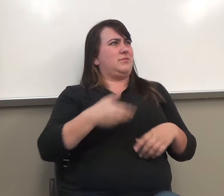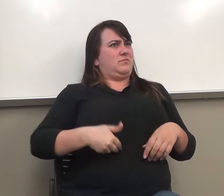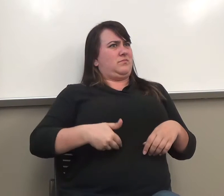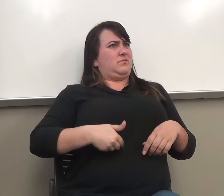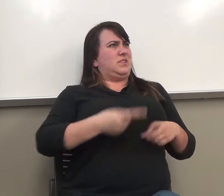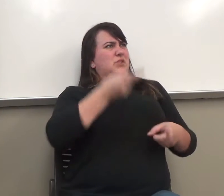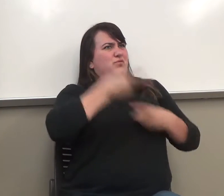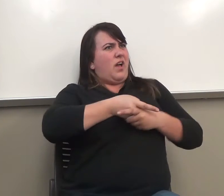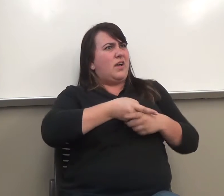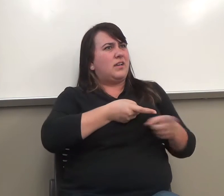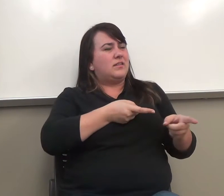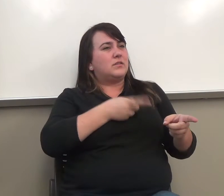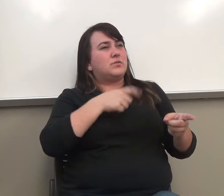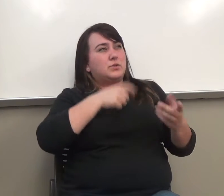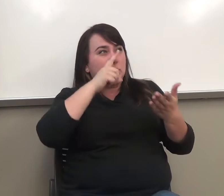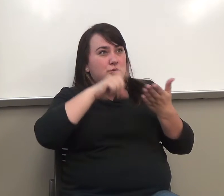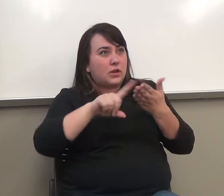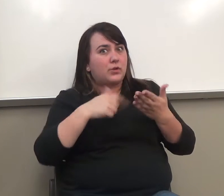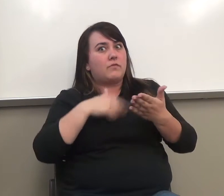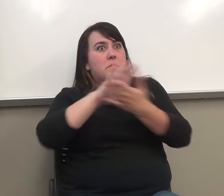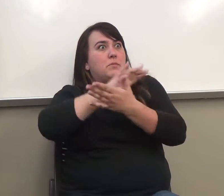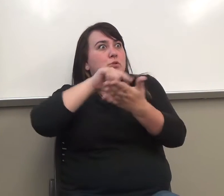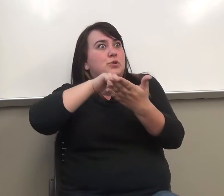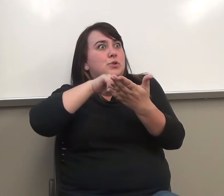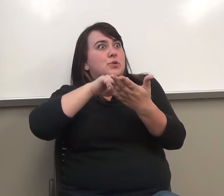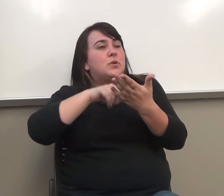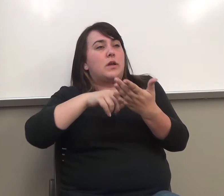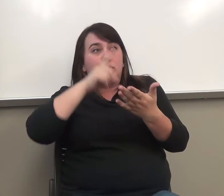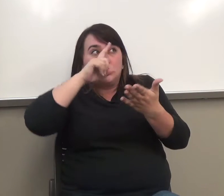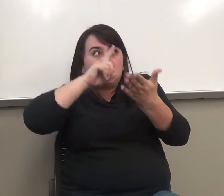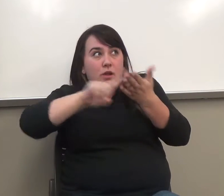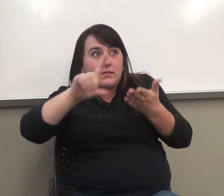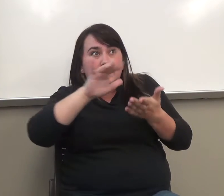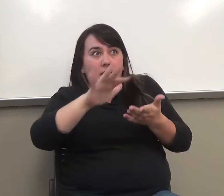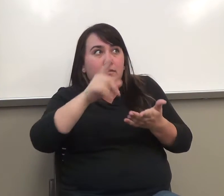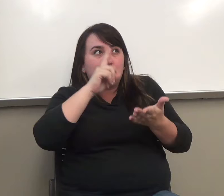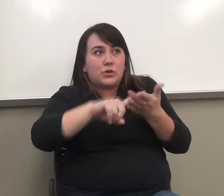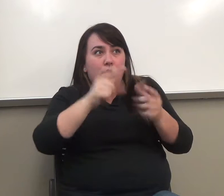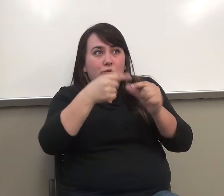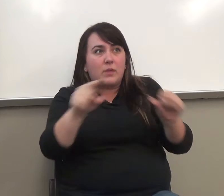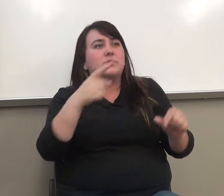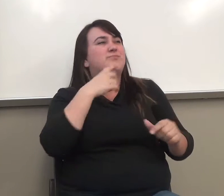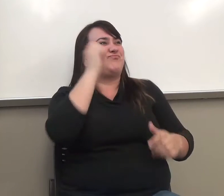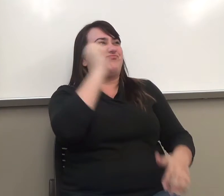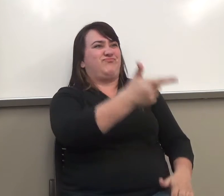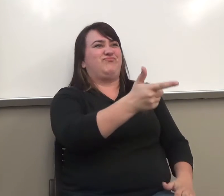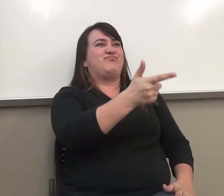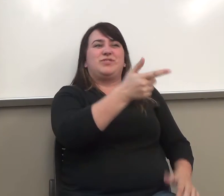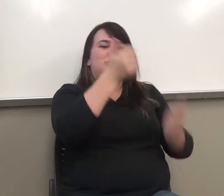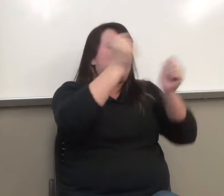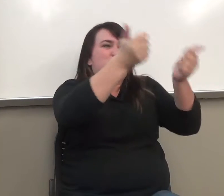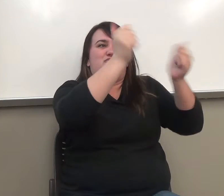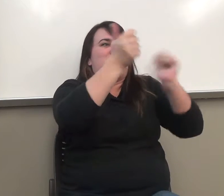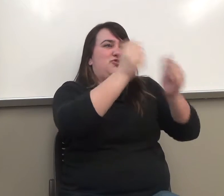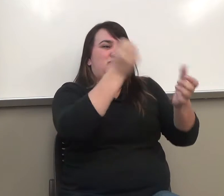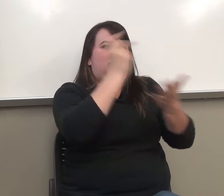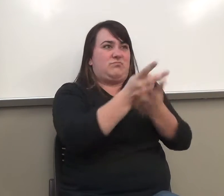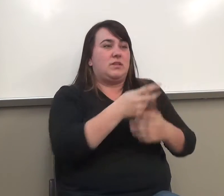you run it, you have a paper due, and you run it, and it says everything's okay, and you turn the paper in, and the teacher gives it back, and what